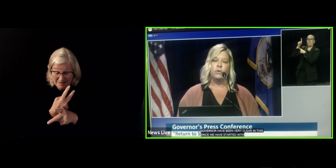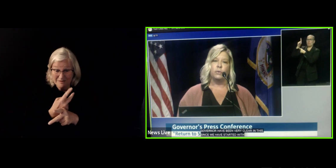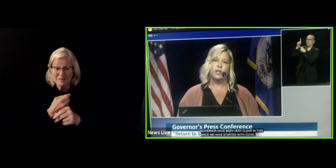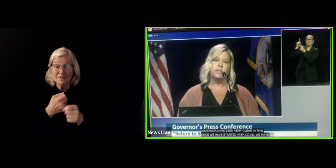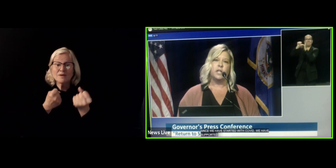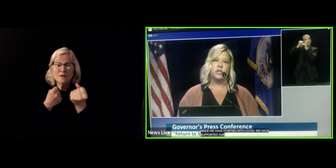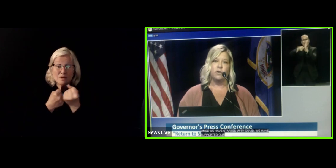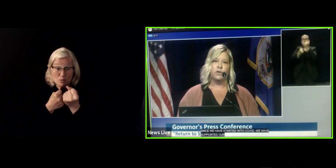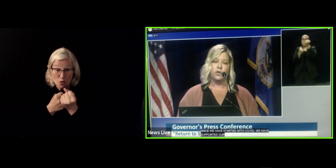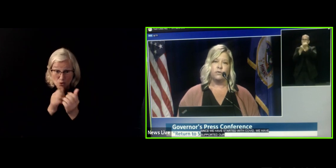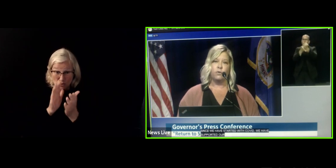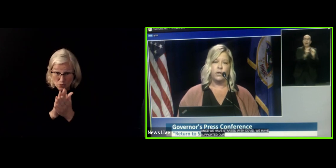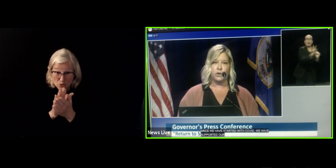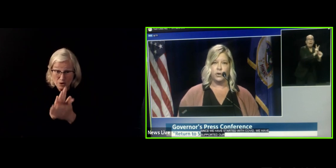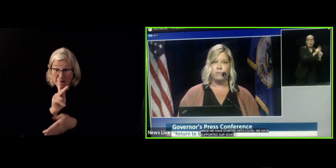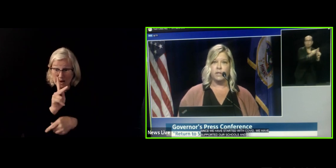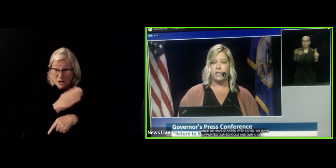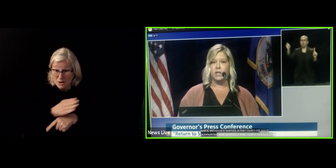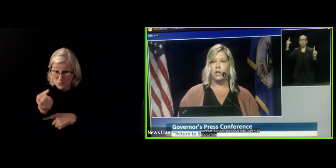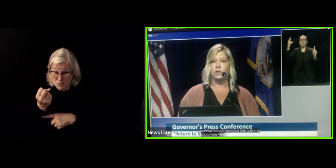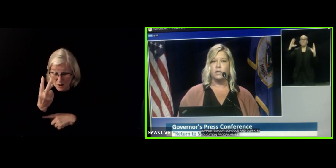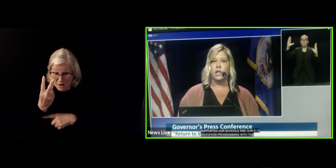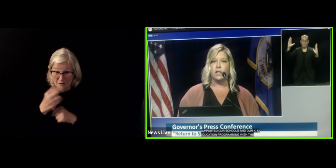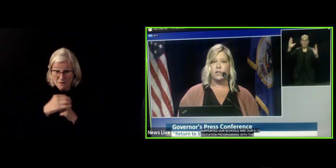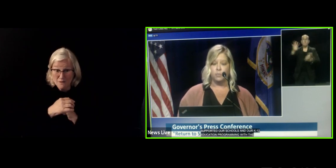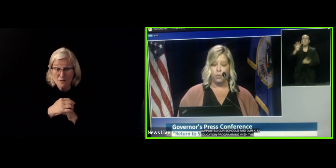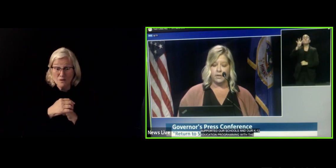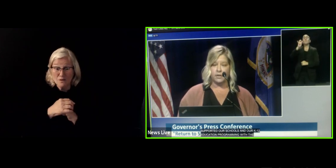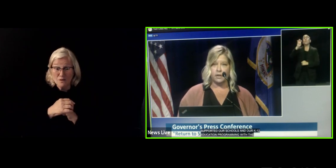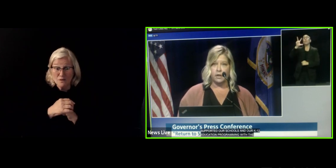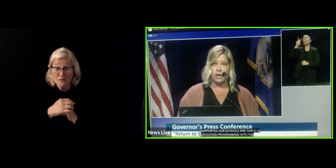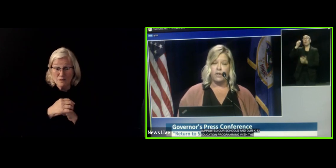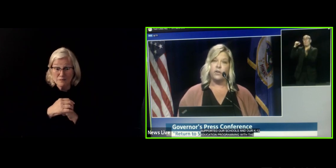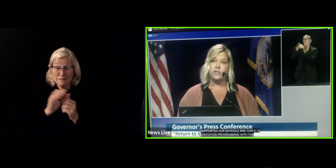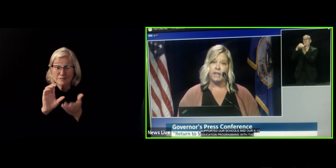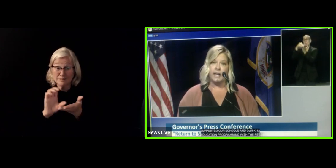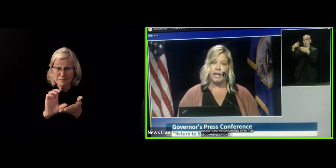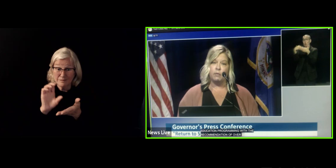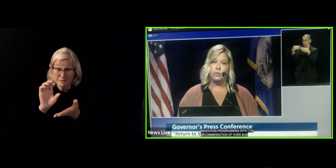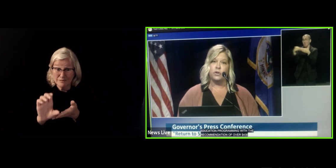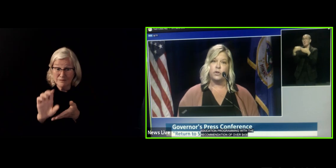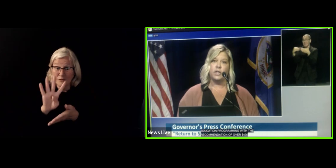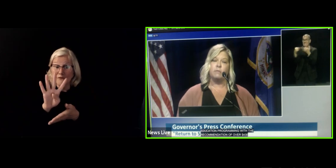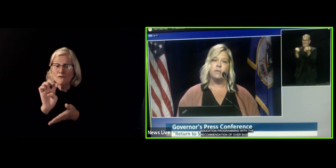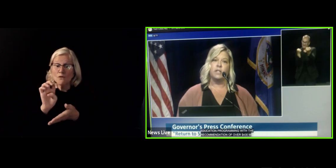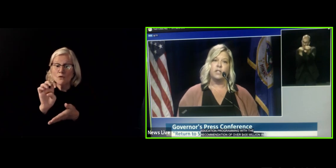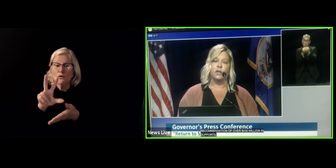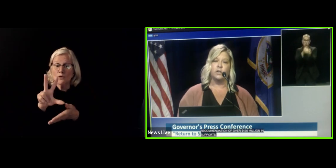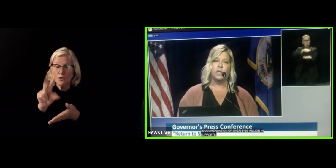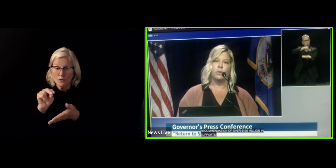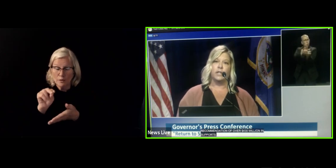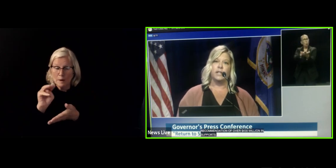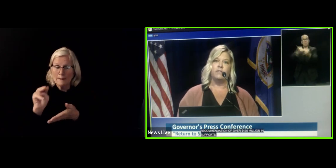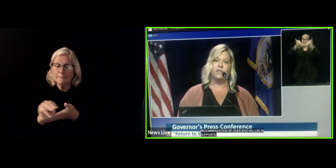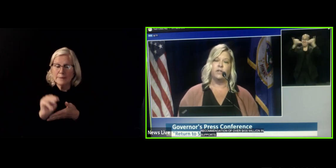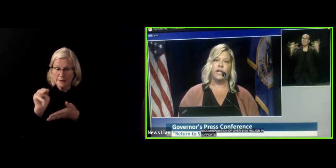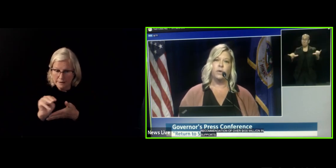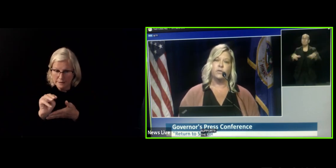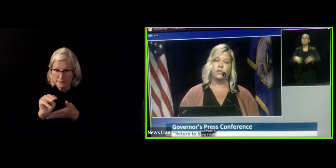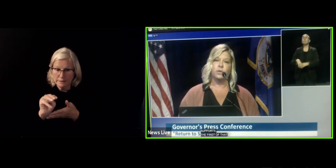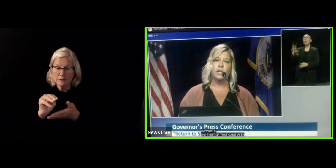with a recommendation of over $430 million in supports. The first of that came with $38 million that were identified